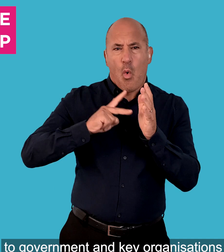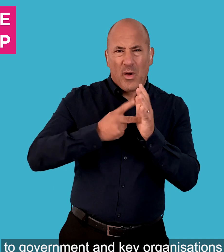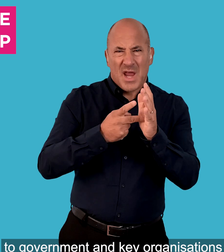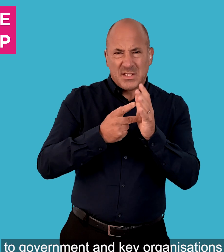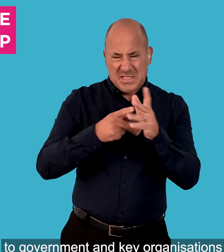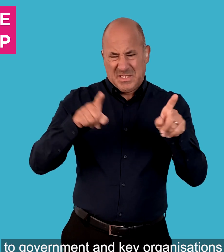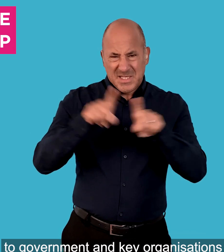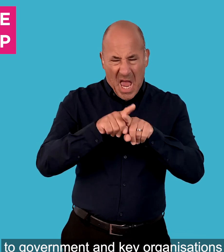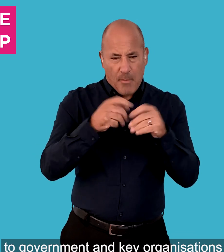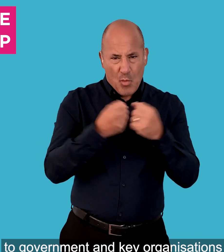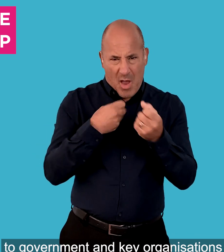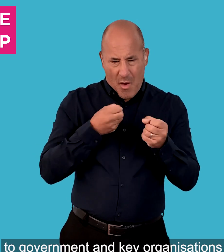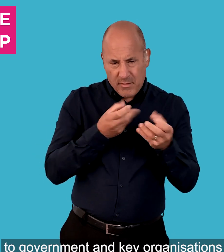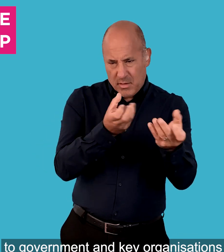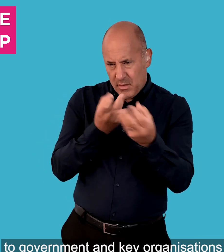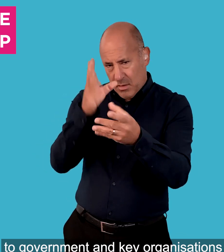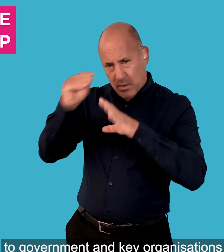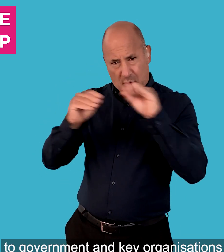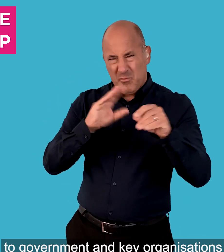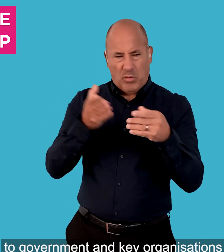messages to government and key organisations.